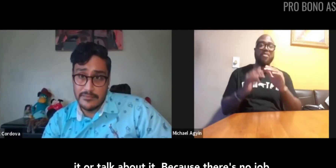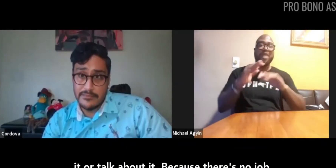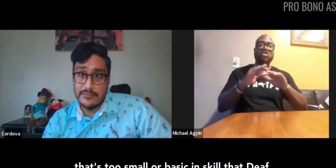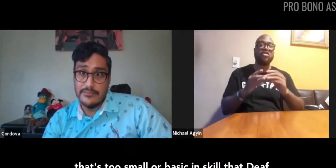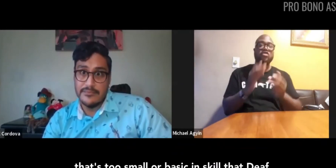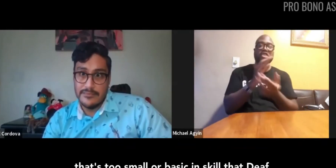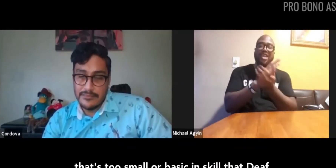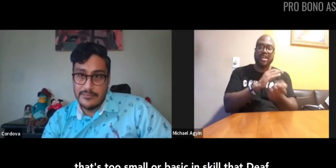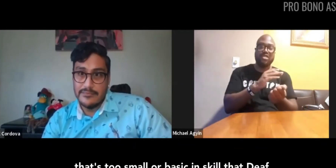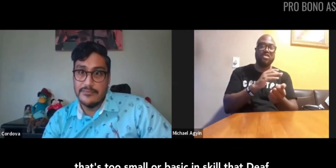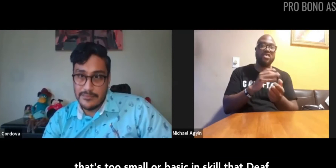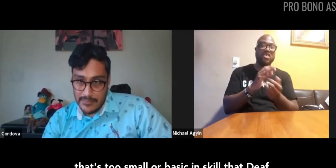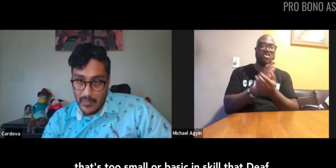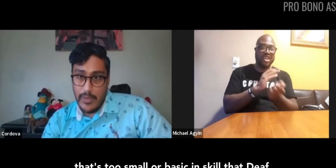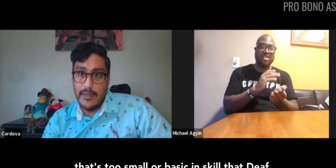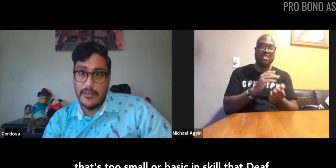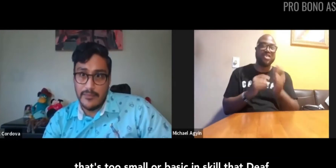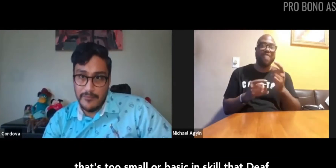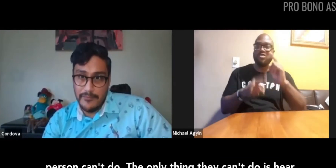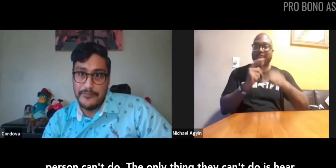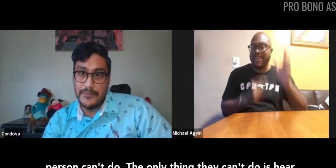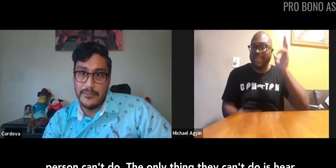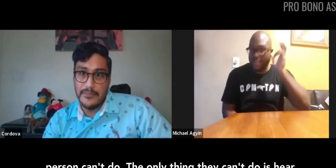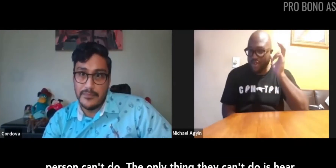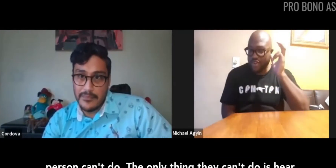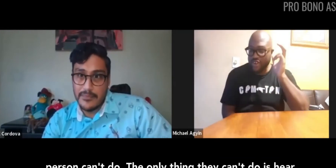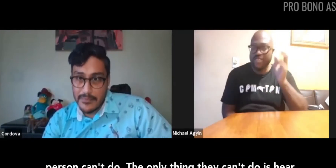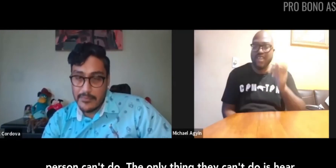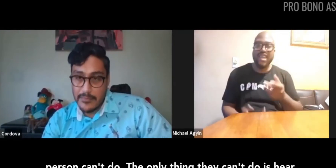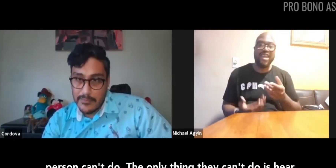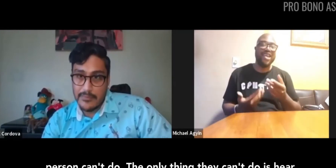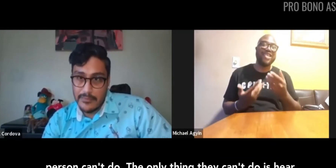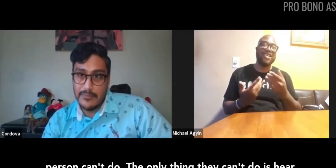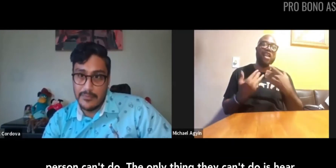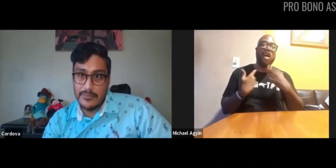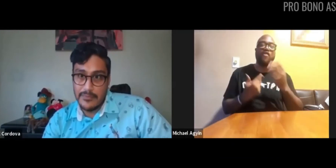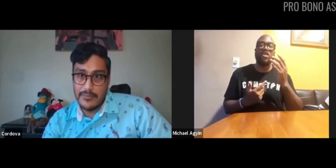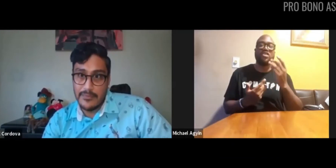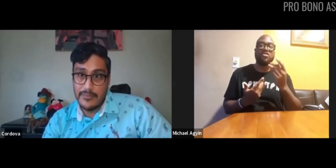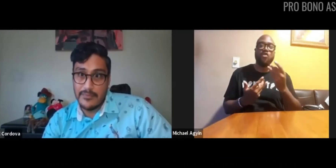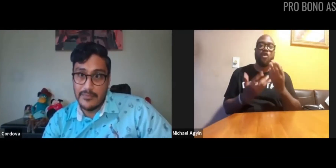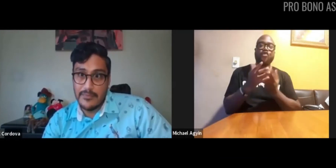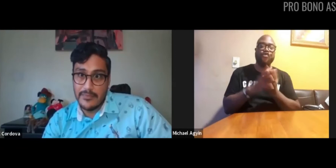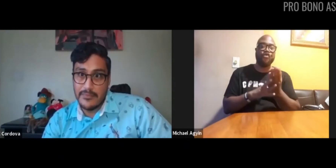Because there's no job that's too small or basic in skill that a deaf person can't do. The only thing they can't do is hear.